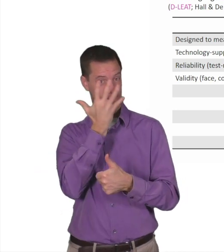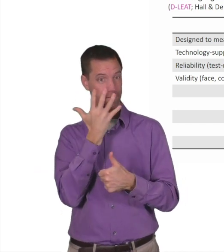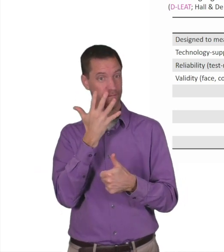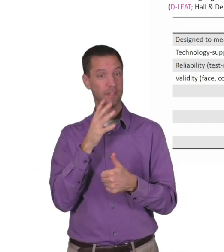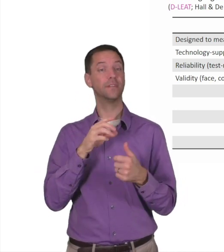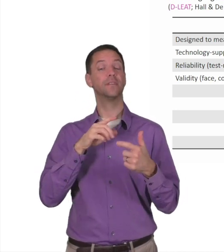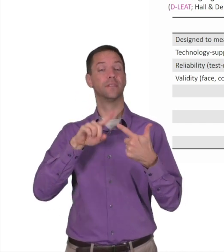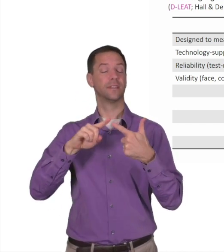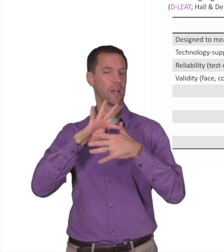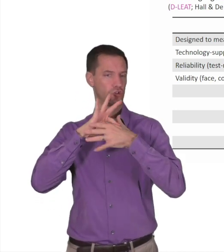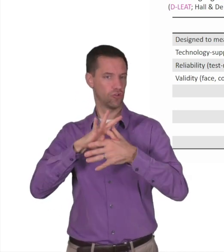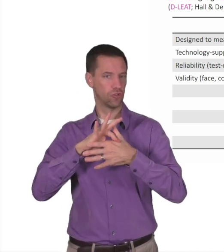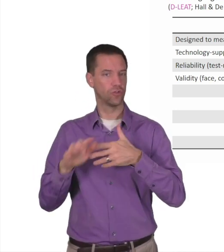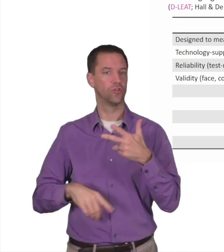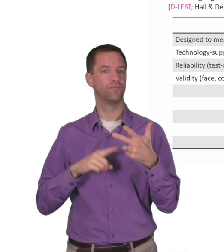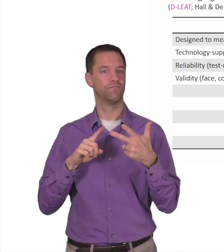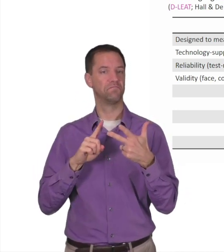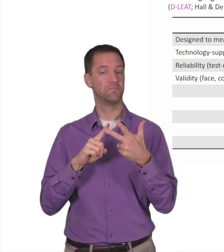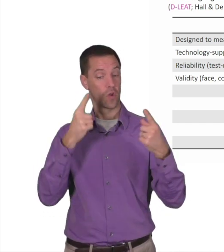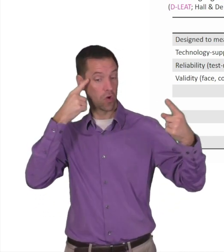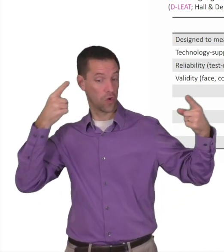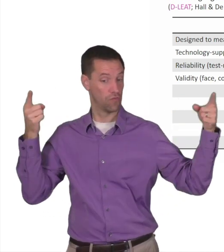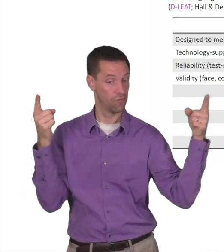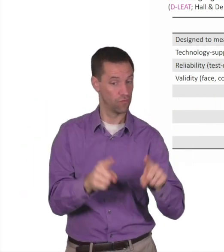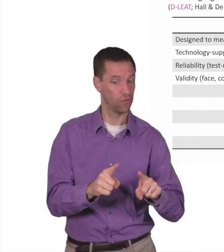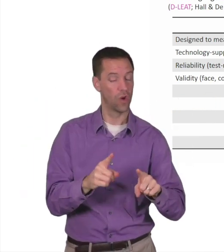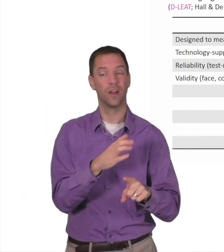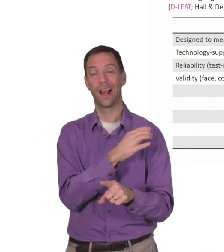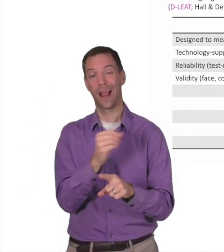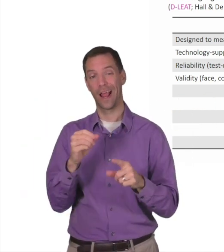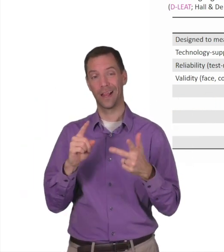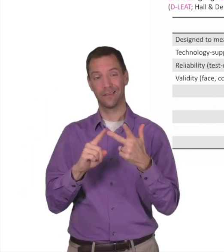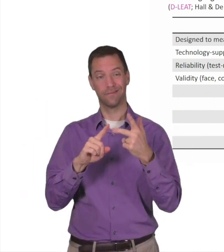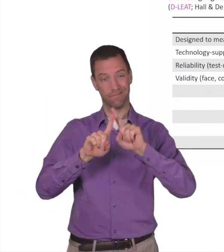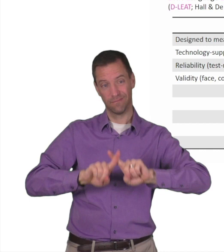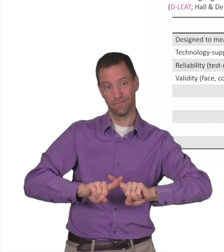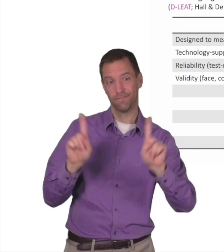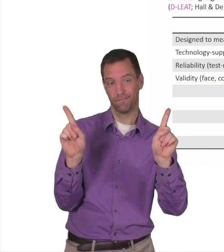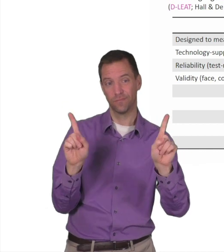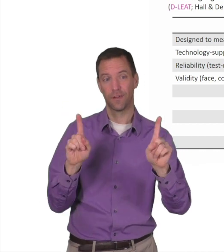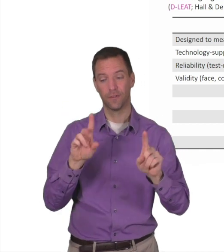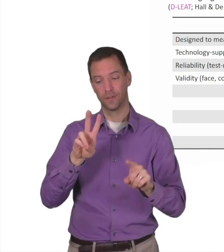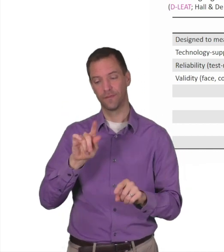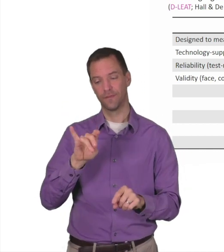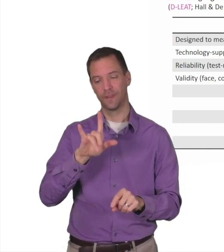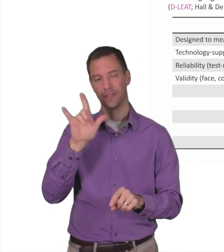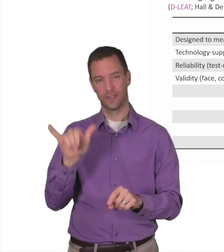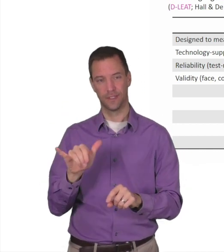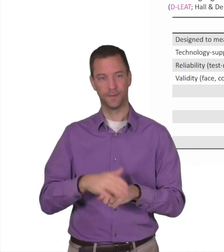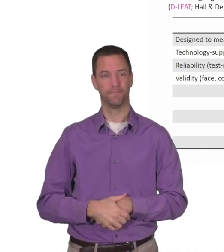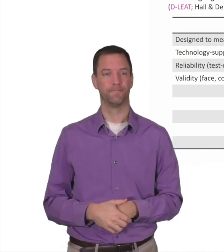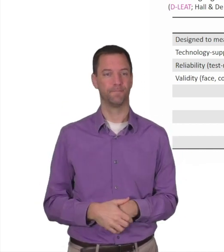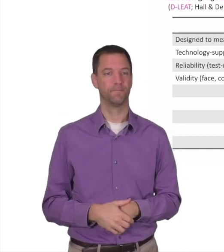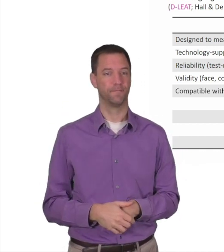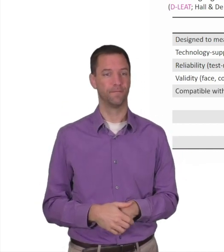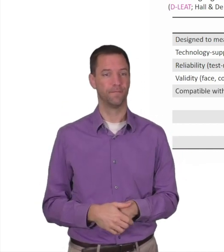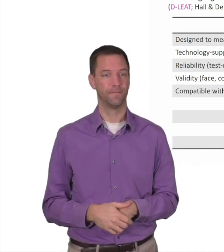also show strong validity in terms of face validity, content validity, convergent and divergent validity.